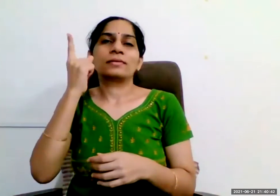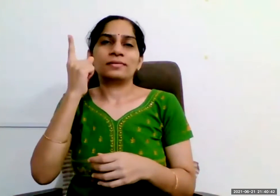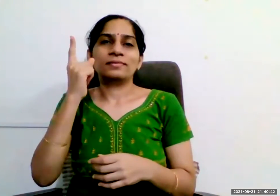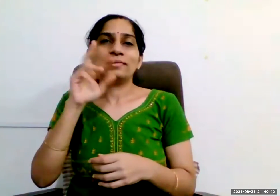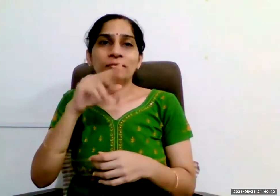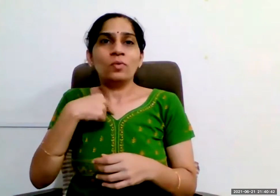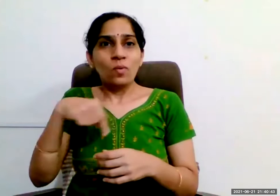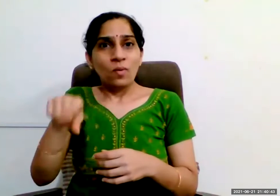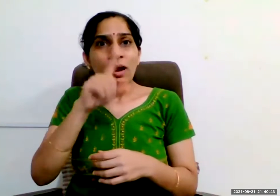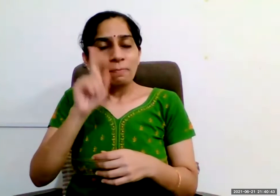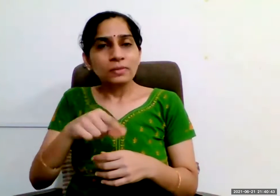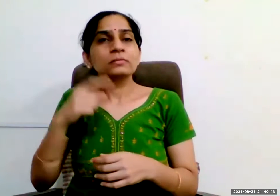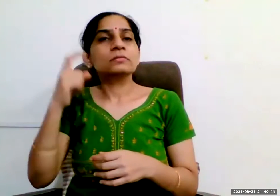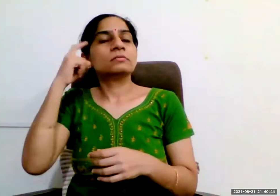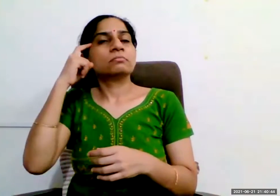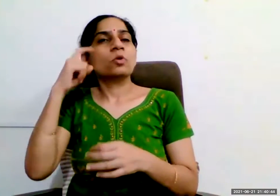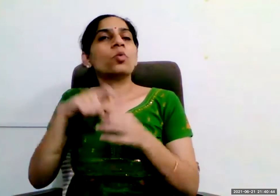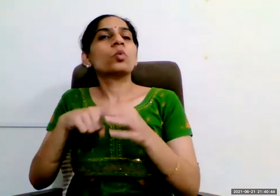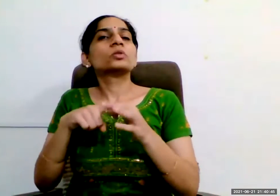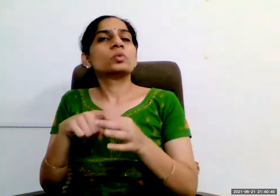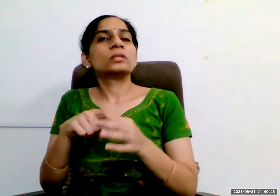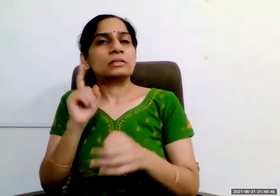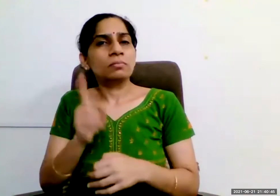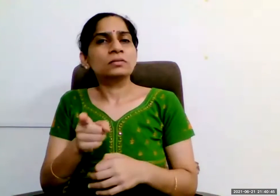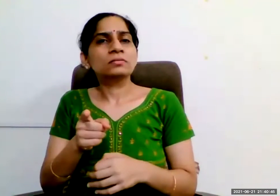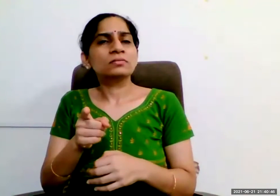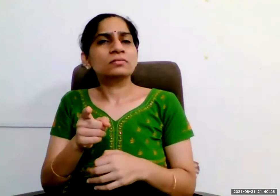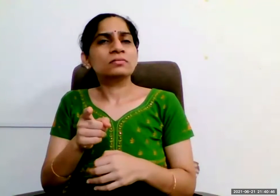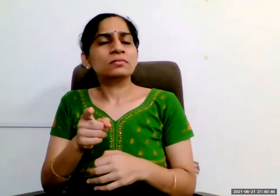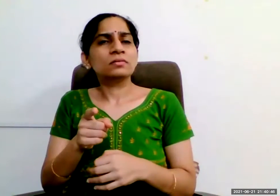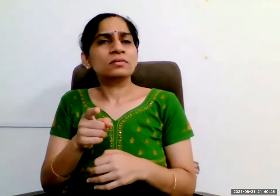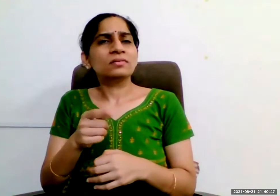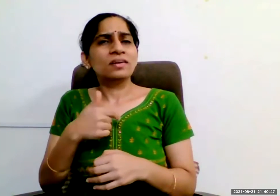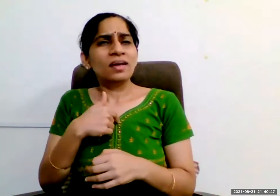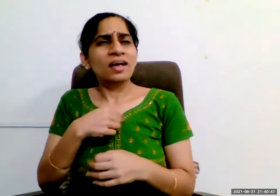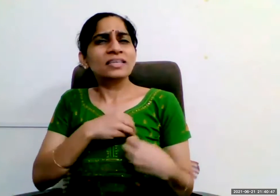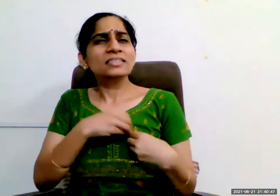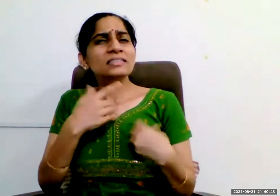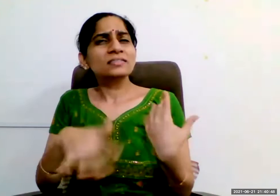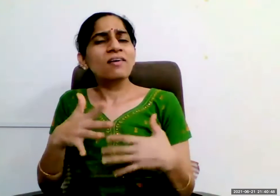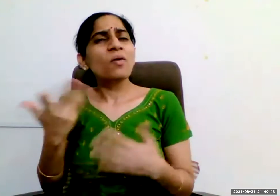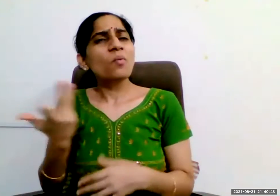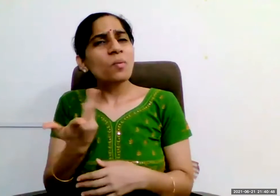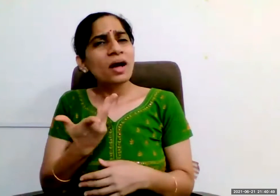understand that why I'm suffering, why my soul is trapped in this temporary body,